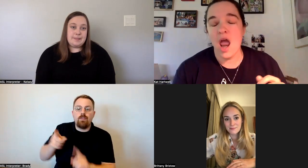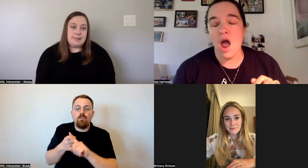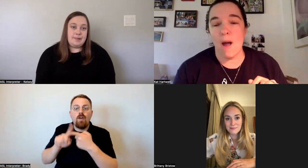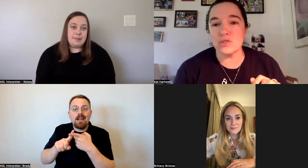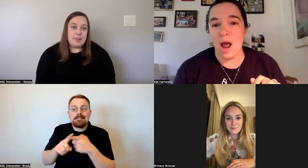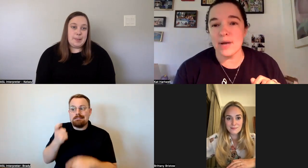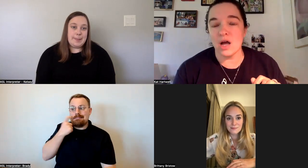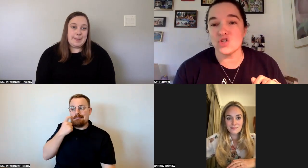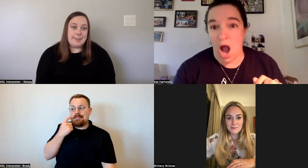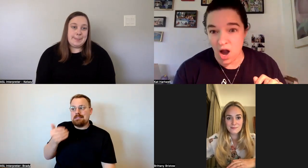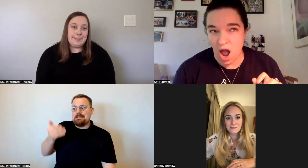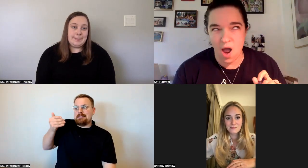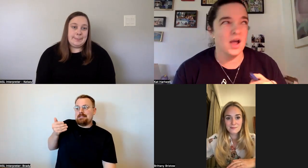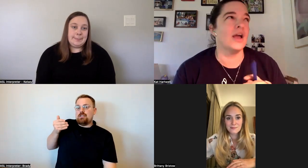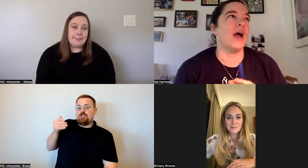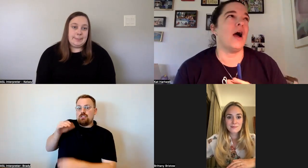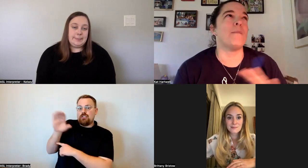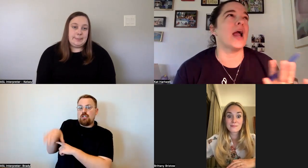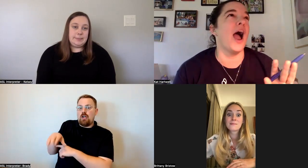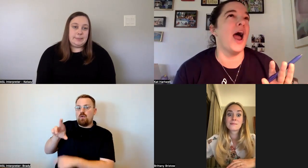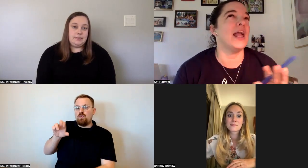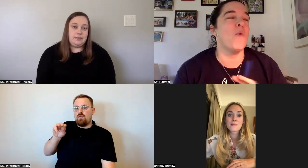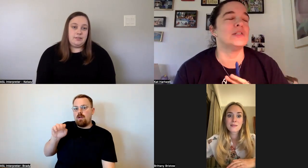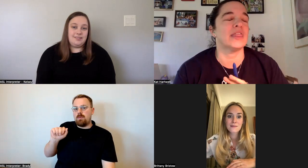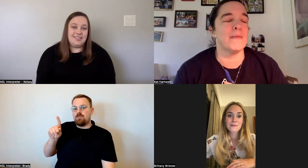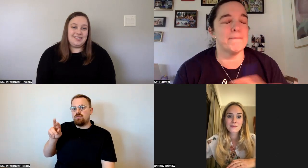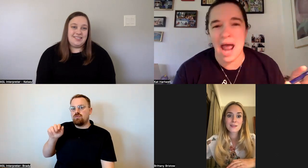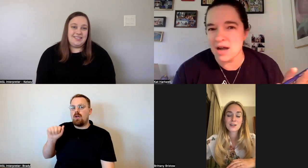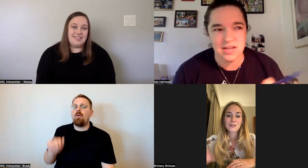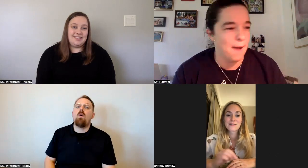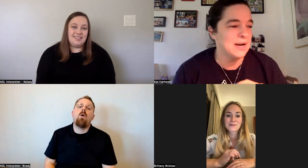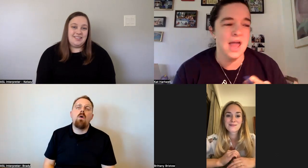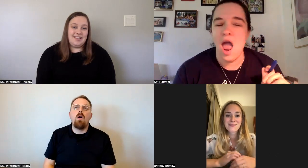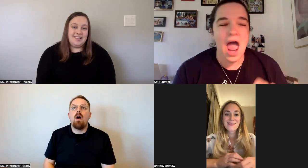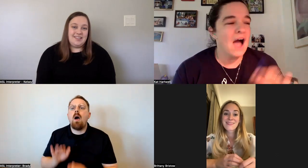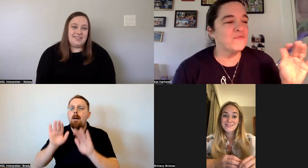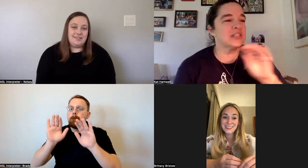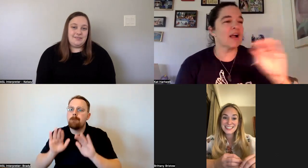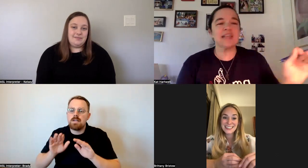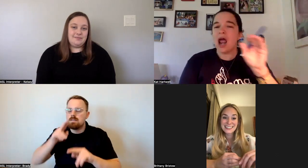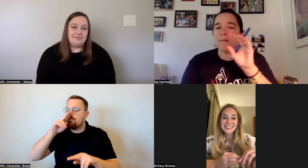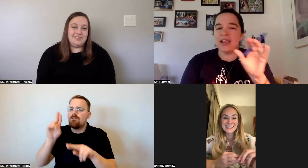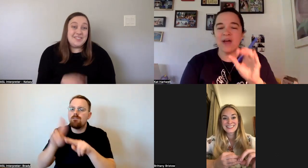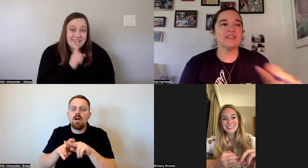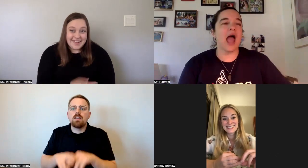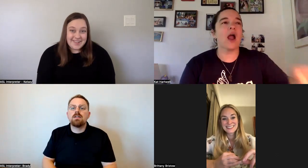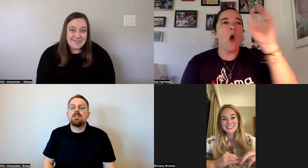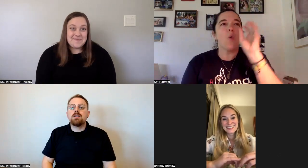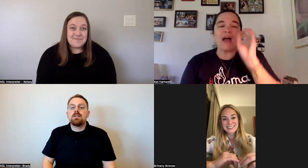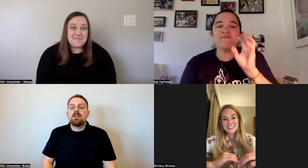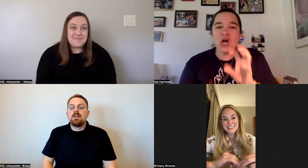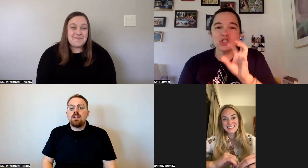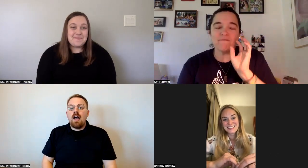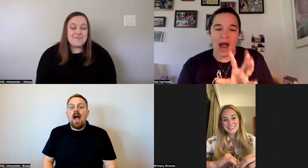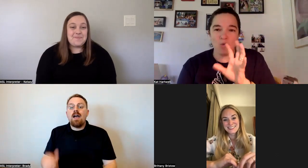thinking Romadrama, Chicago. Oh my God, it was the best. I mean, every single time the event, like